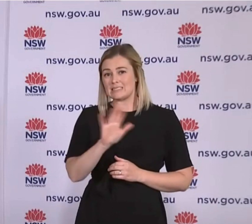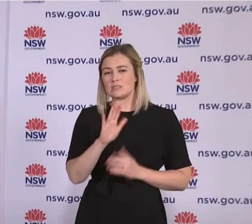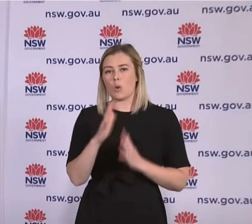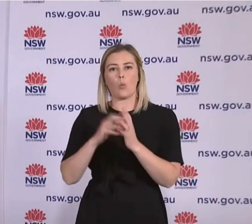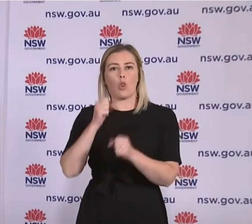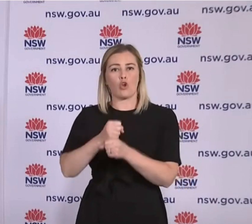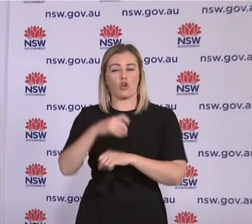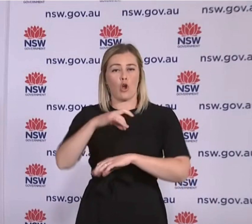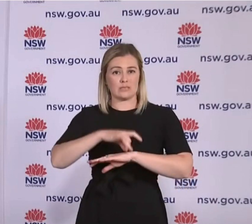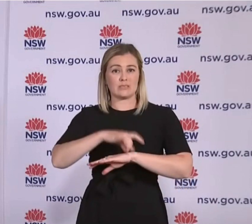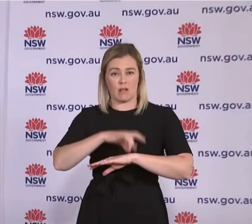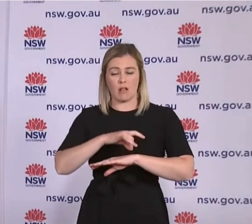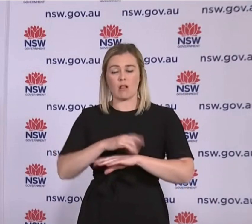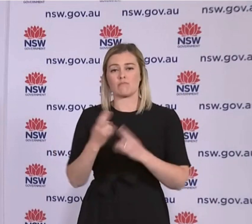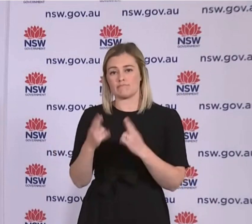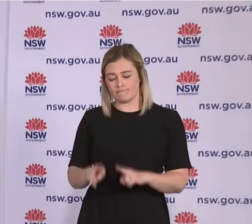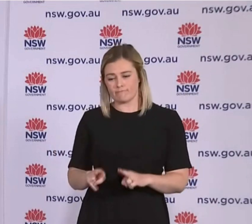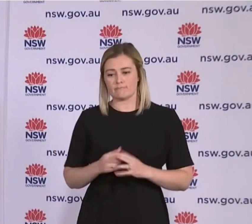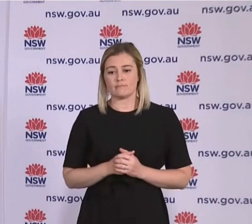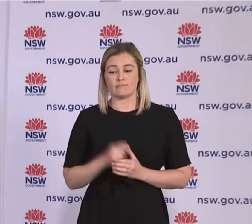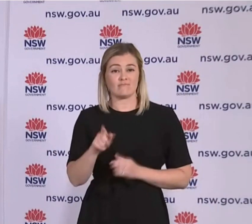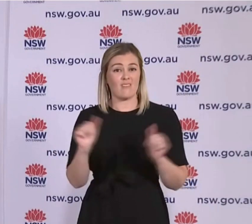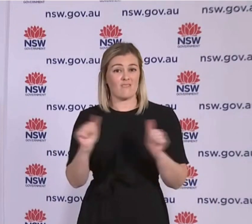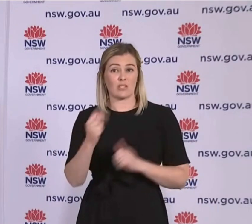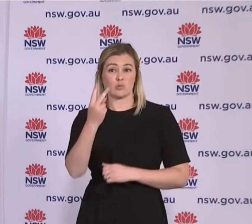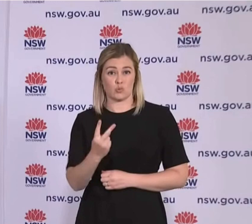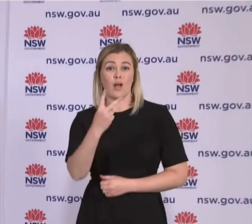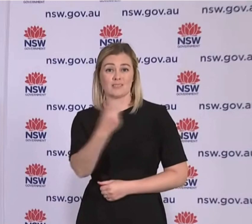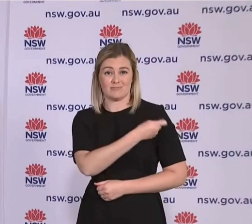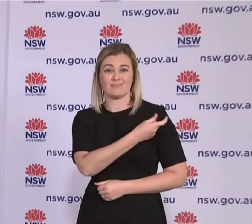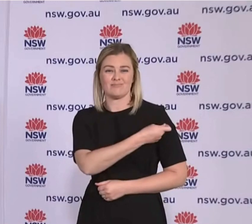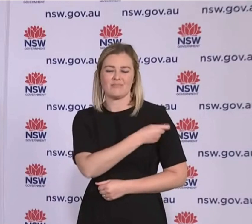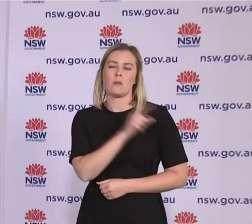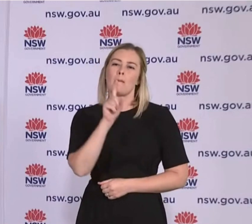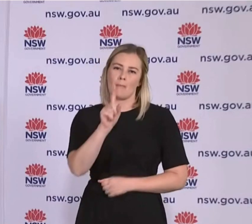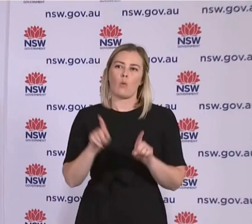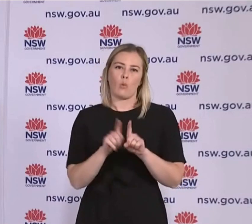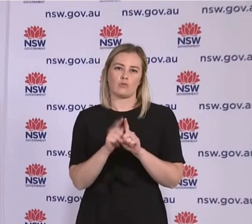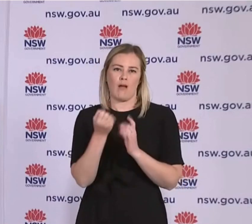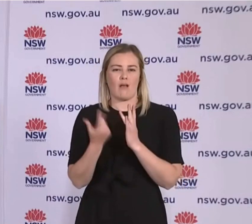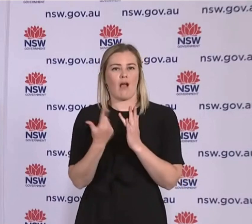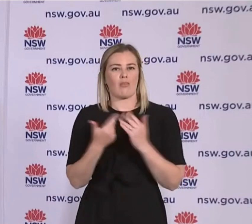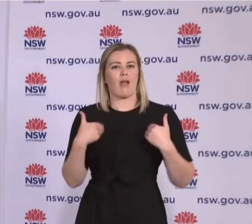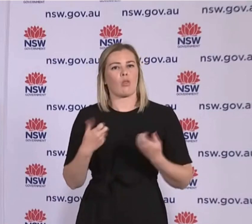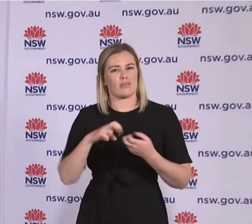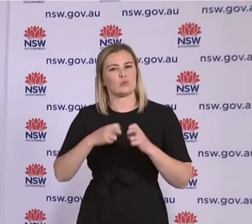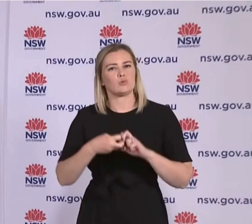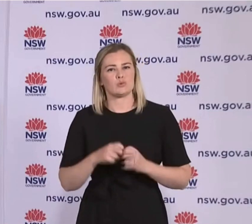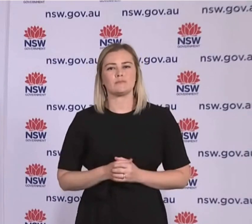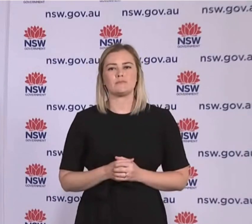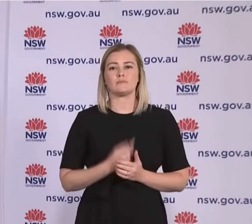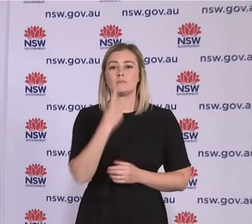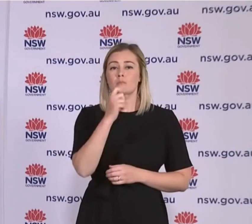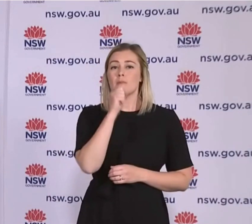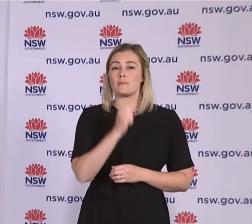at Wollongong Hospital. She had received 2 doses of the COVID vaccine but had underlying health conditions. A man in his 70s